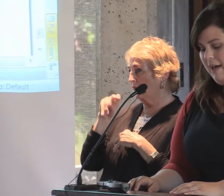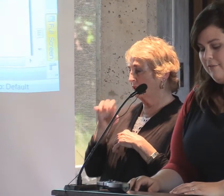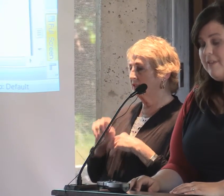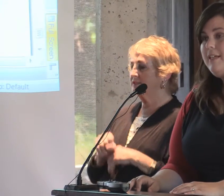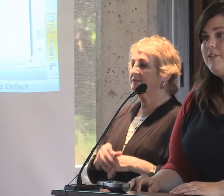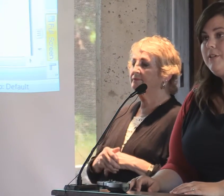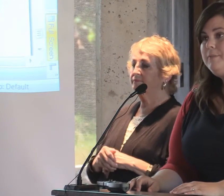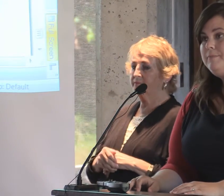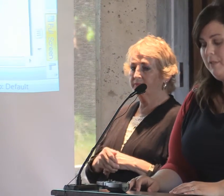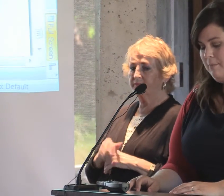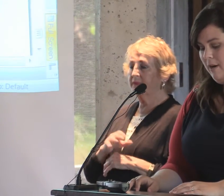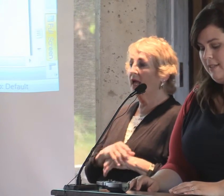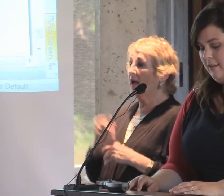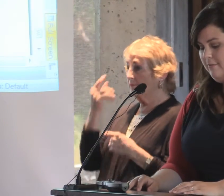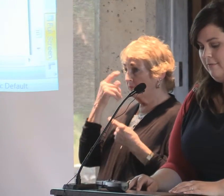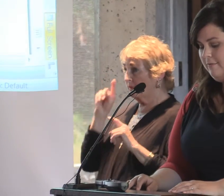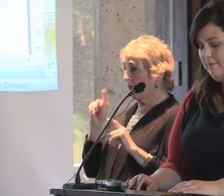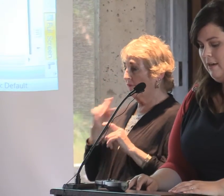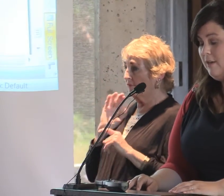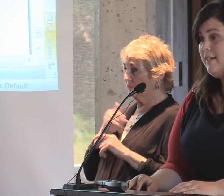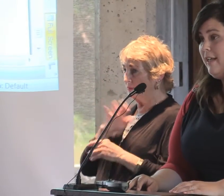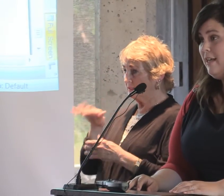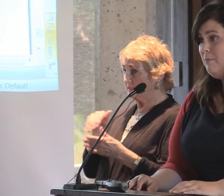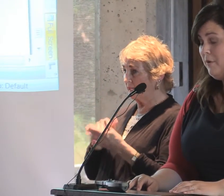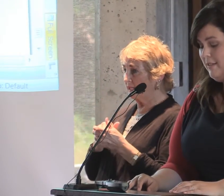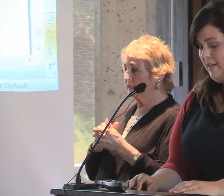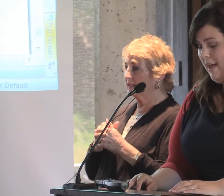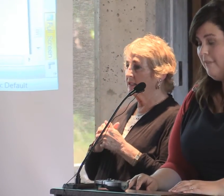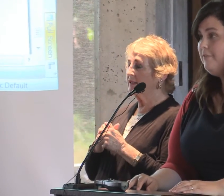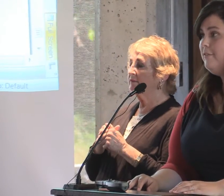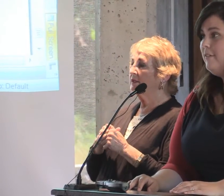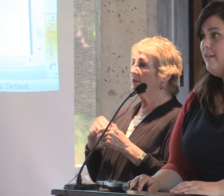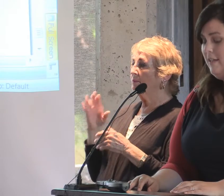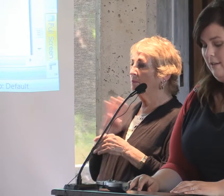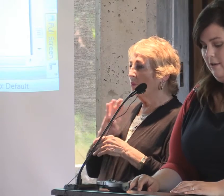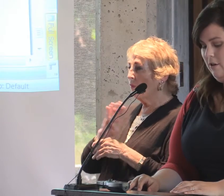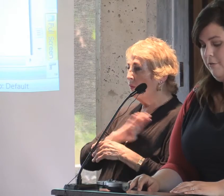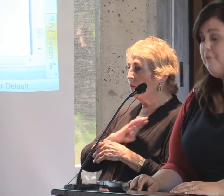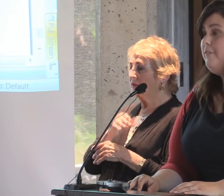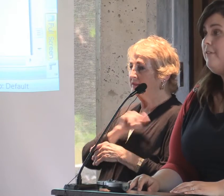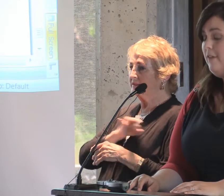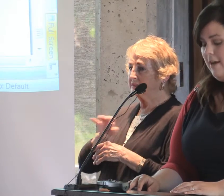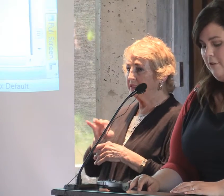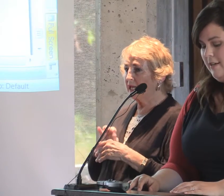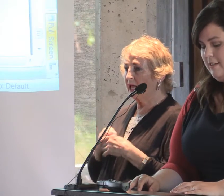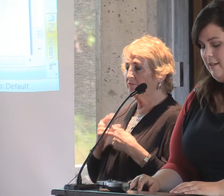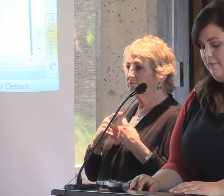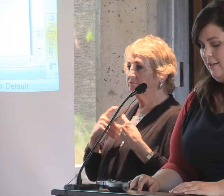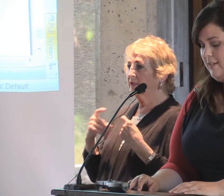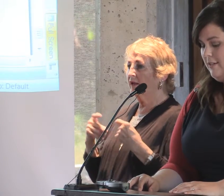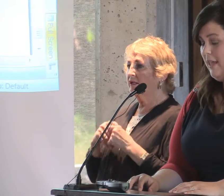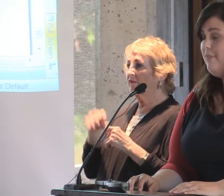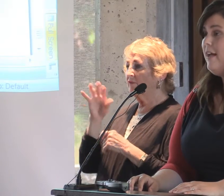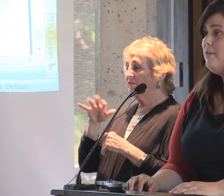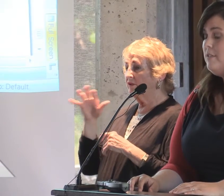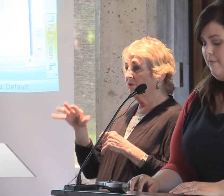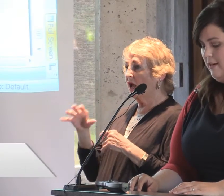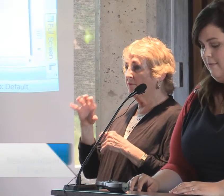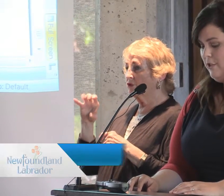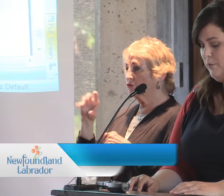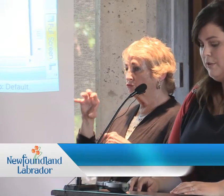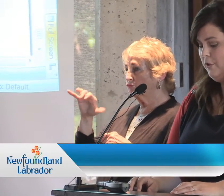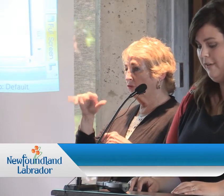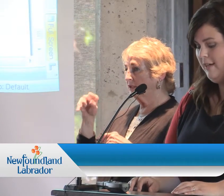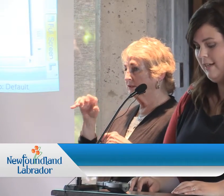On behalf of our centre, comprising of our dedicated board and staff, over 55 crisis line volunteers, and thousands